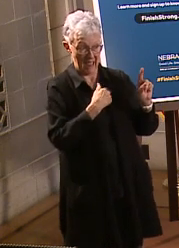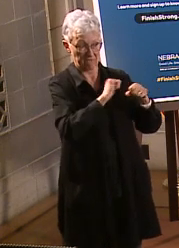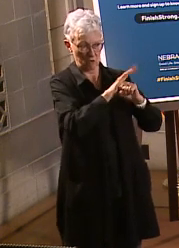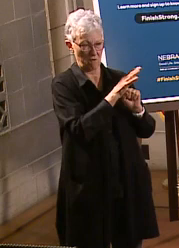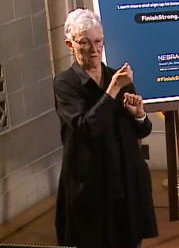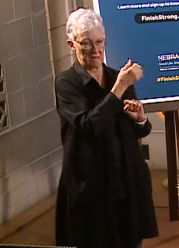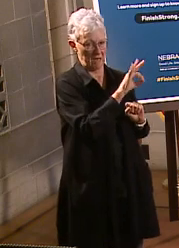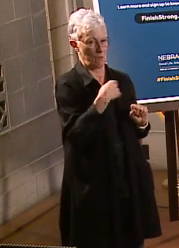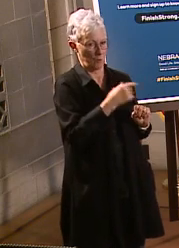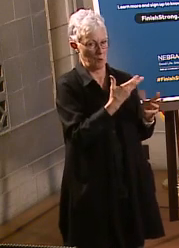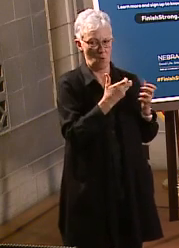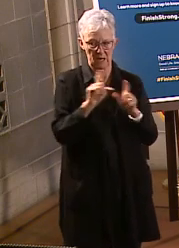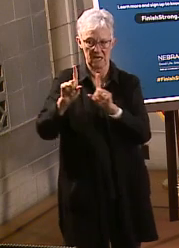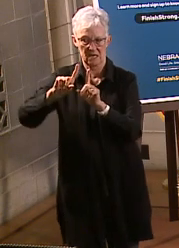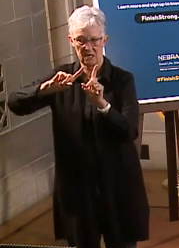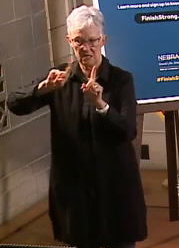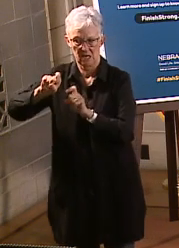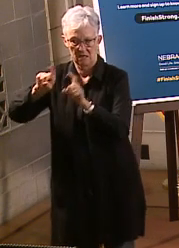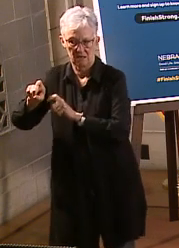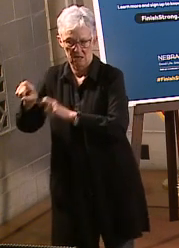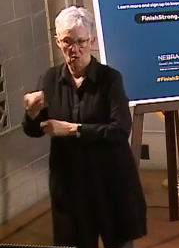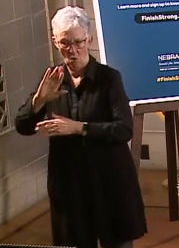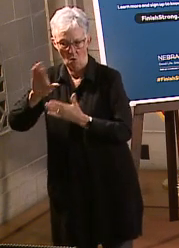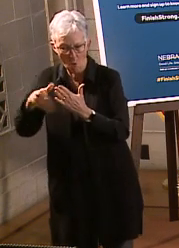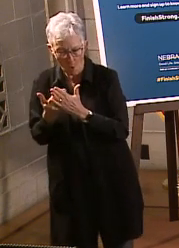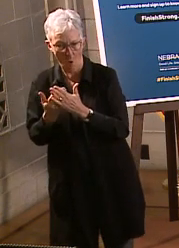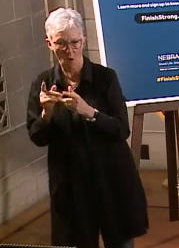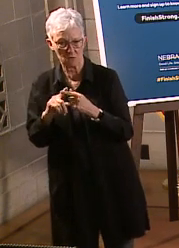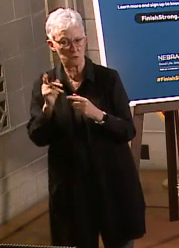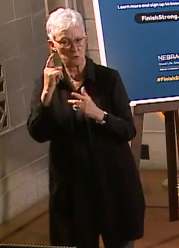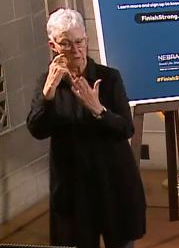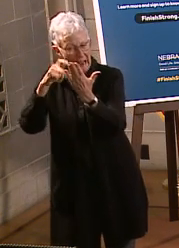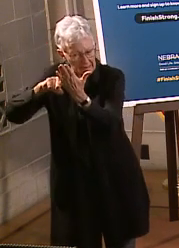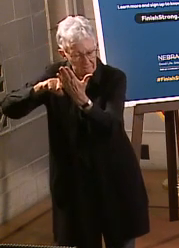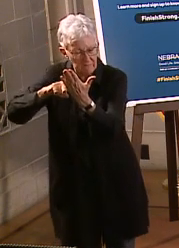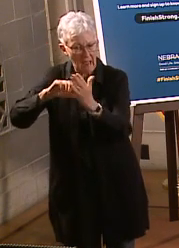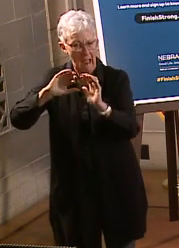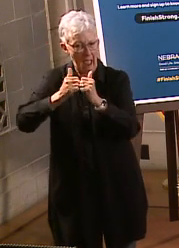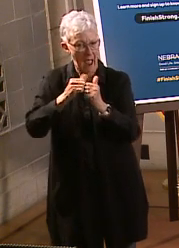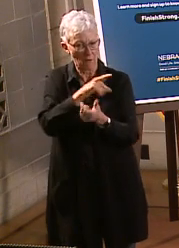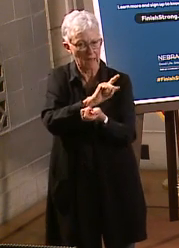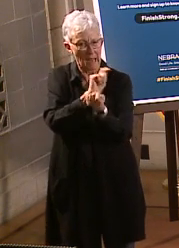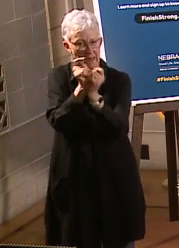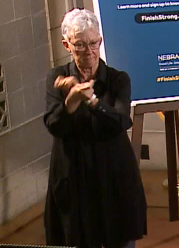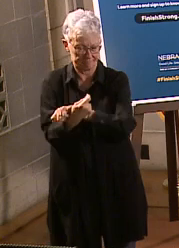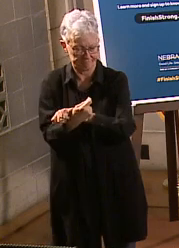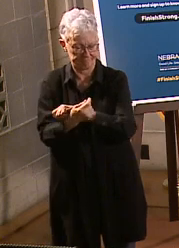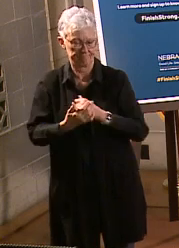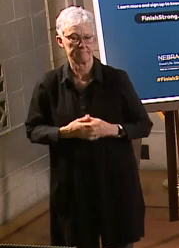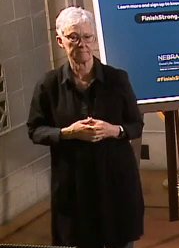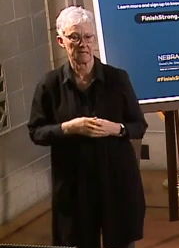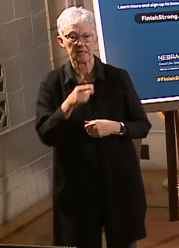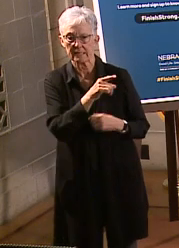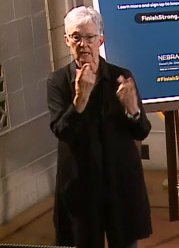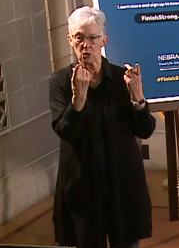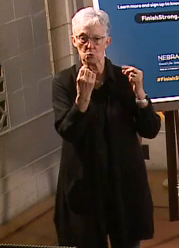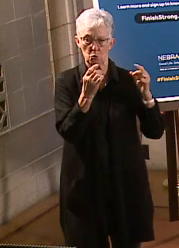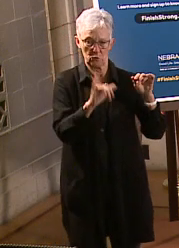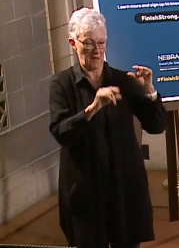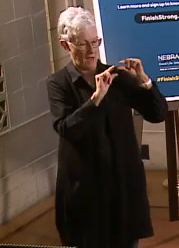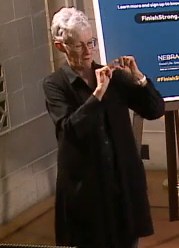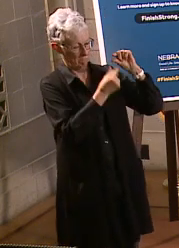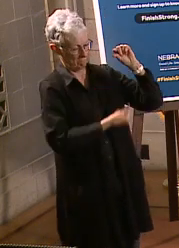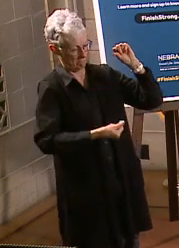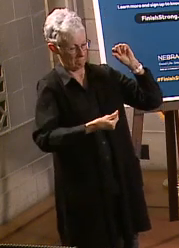I'll end it there. And basically what they do is they sequence the RNA, that RNA of that virus.